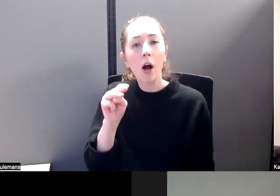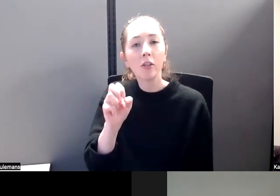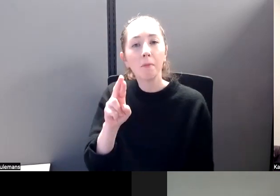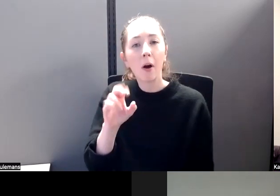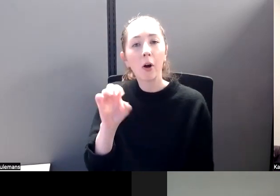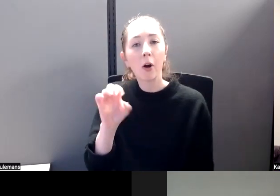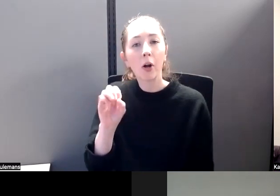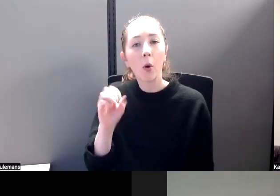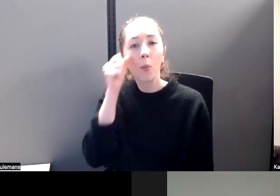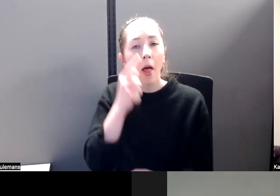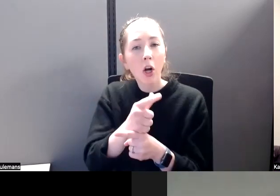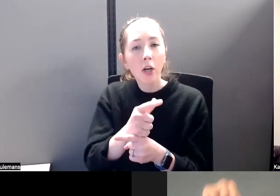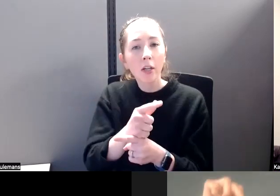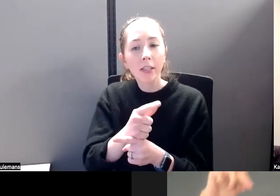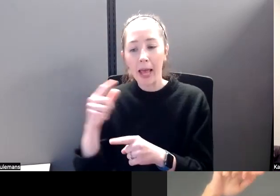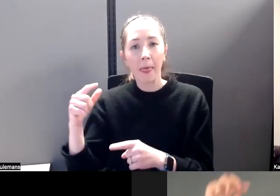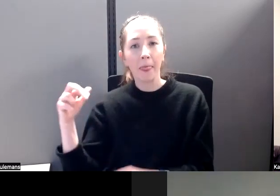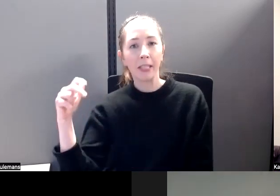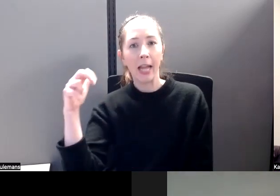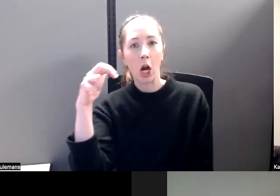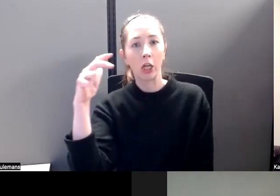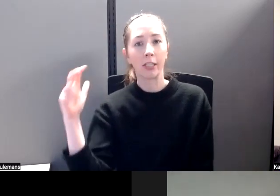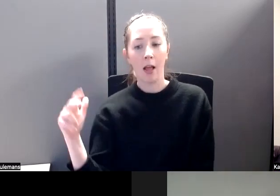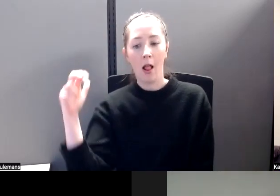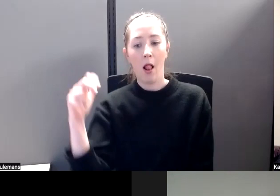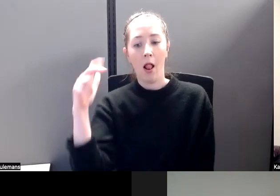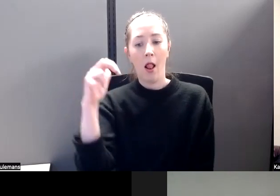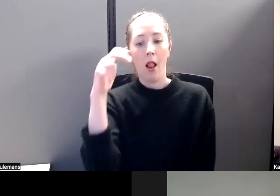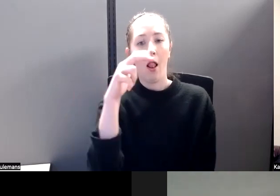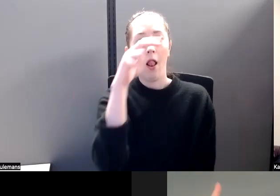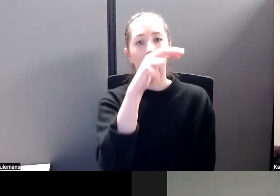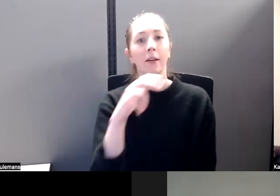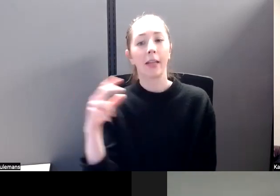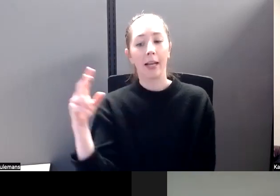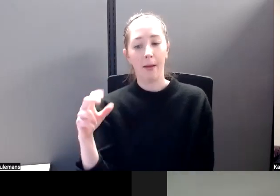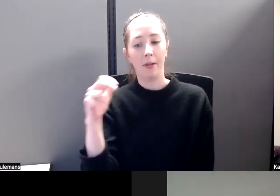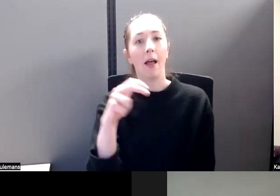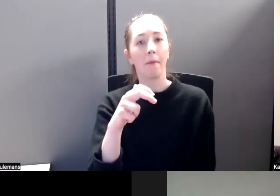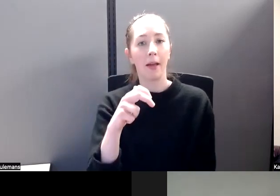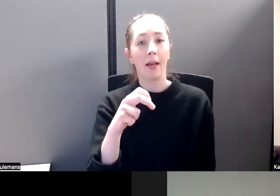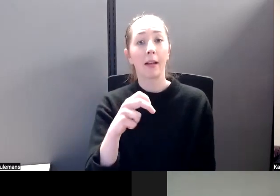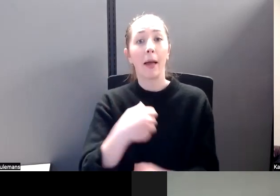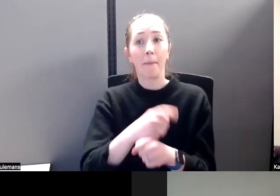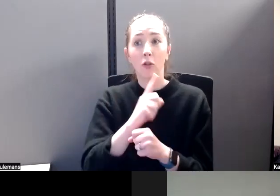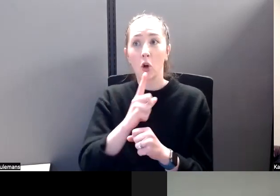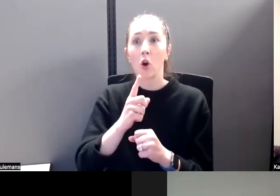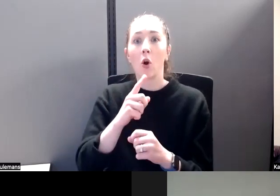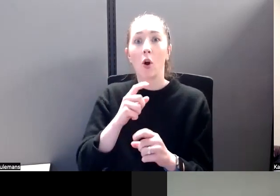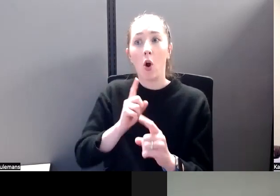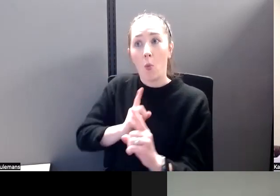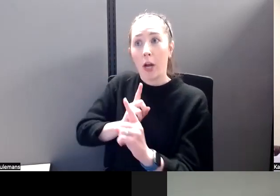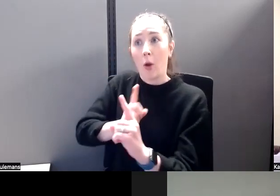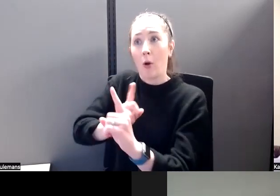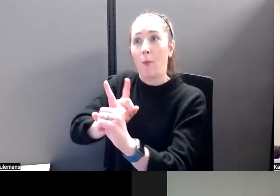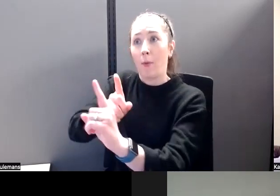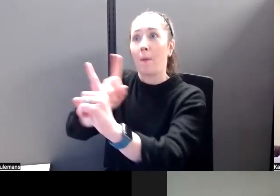Brothers? It was like stepping, you know, every rejection letter, just another step under your feet because you're getting there. You just have to have